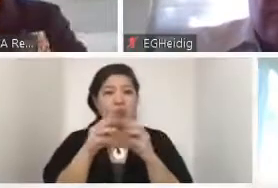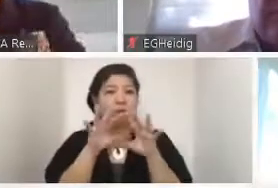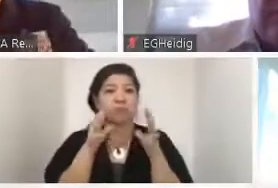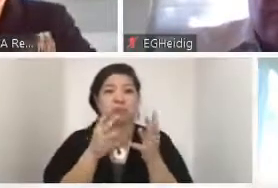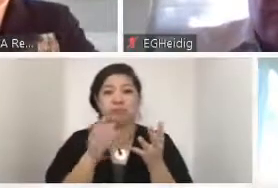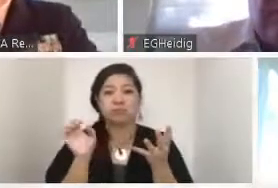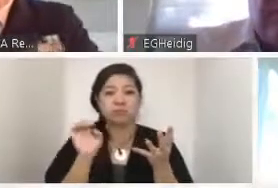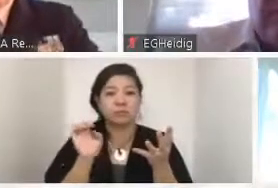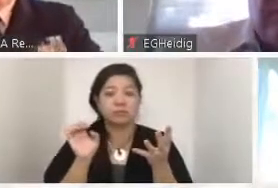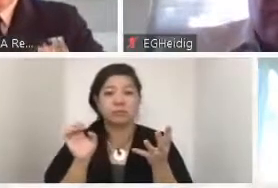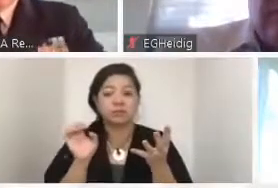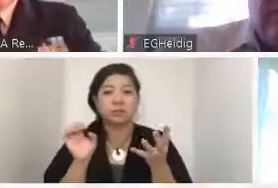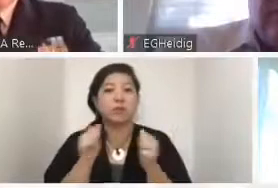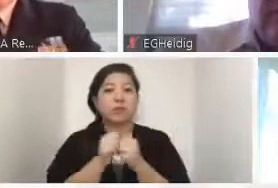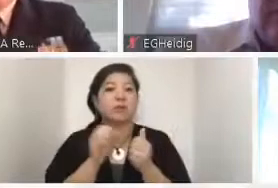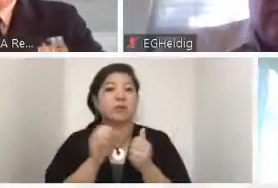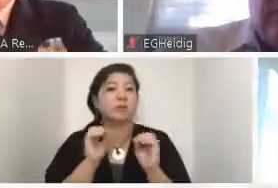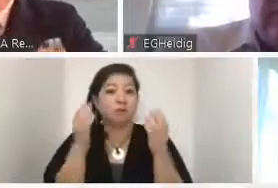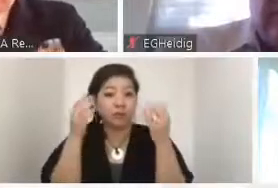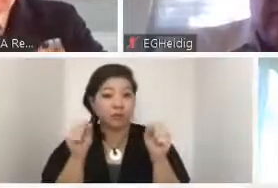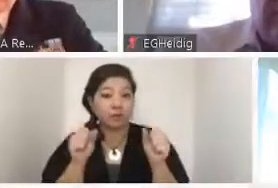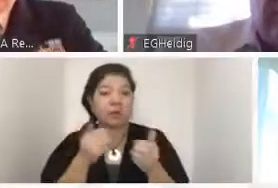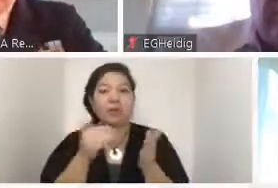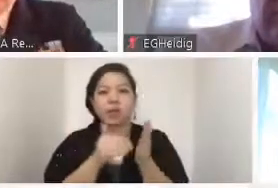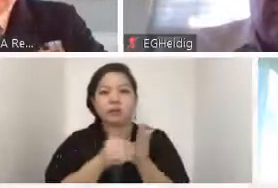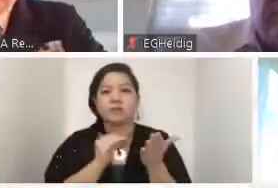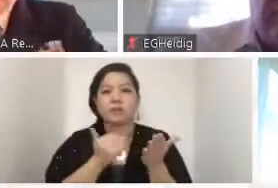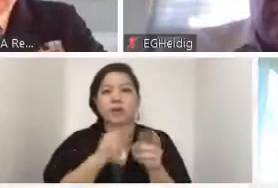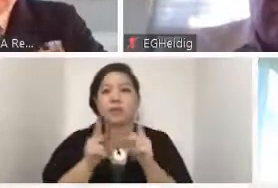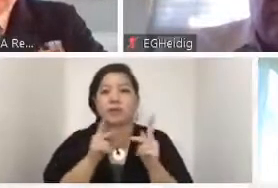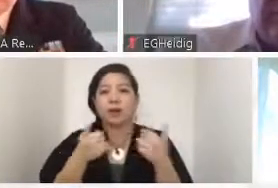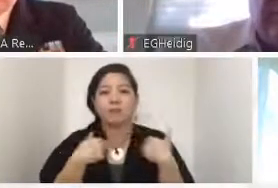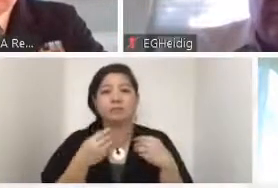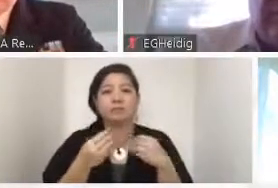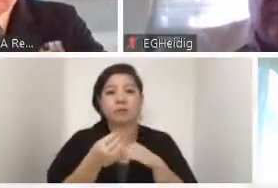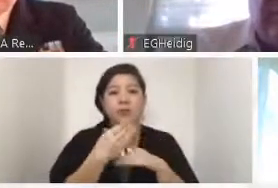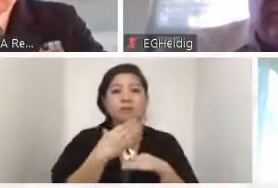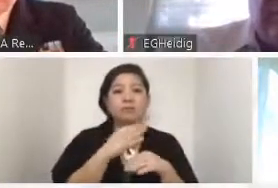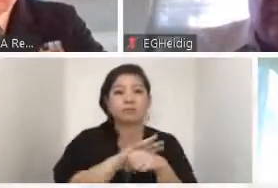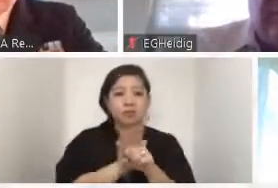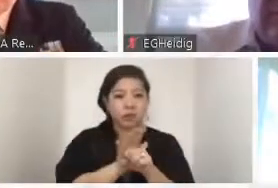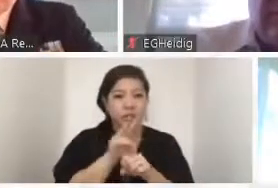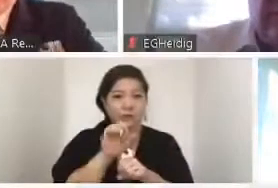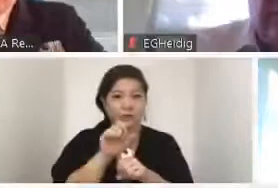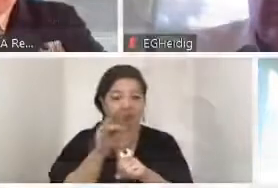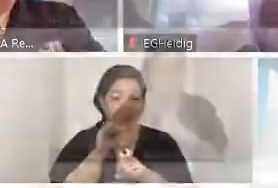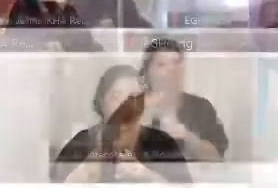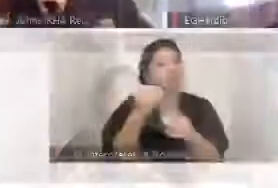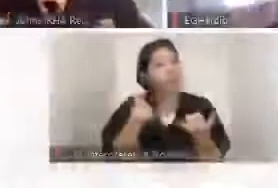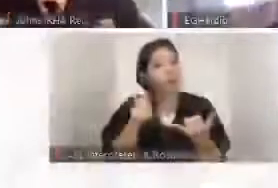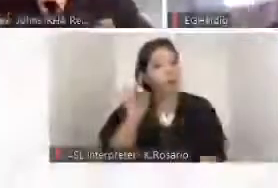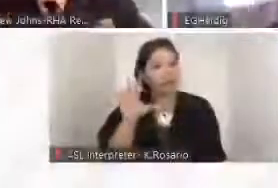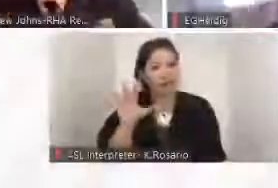unprecedented. Thousands of our people have been infected by COVID-19, and now 85 of